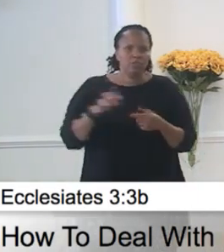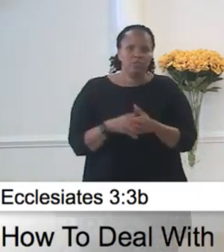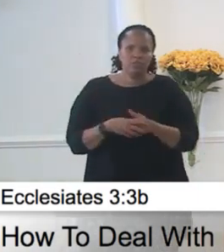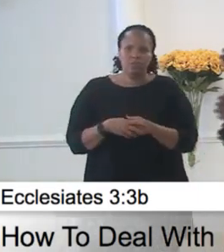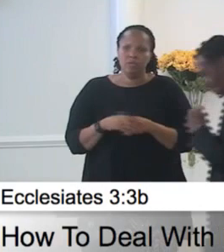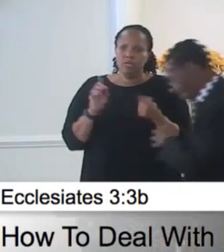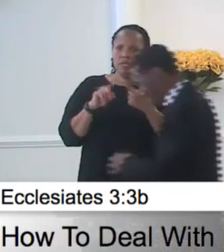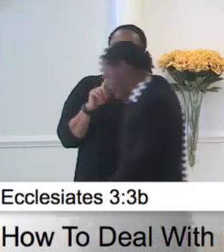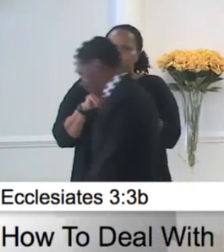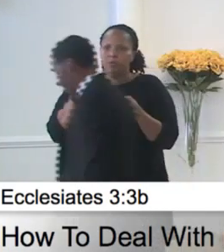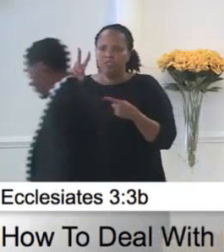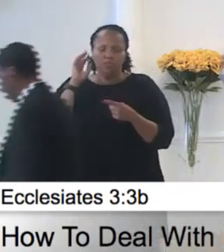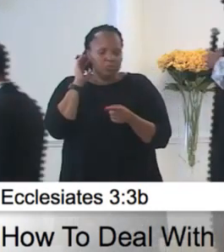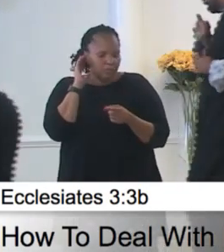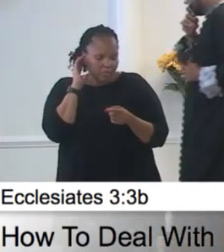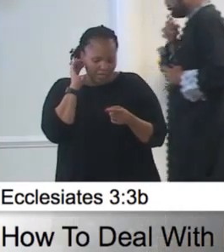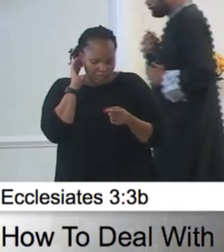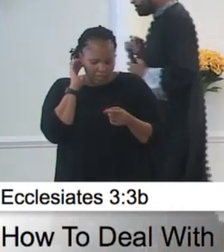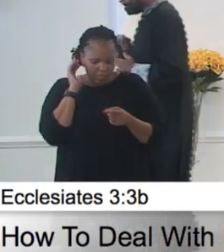Point